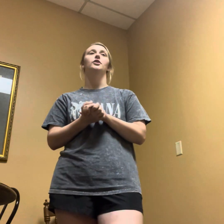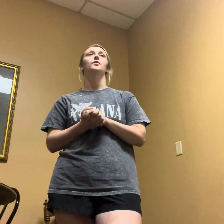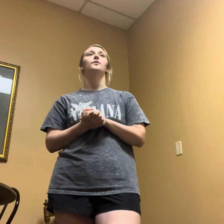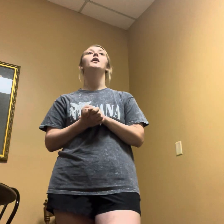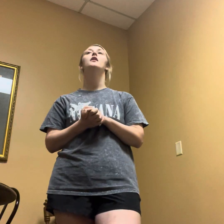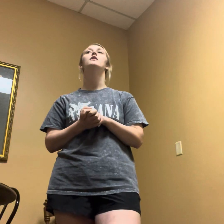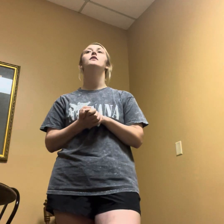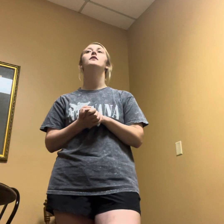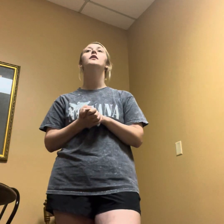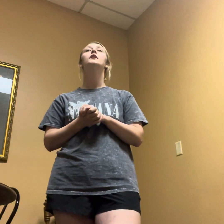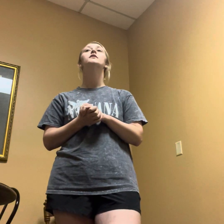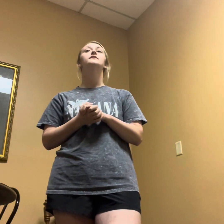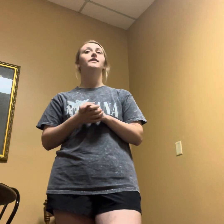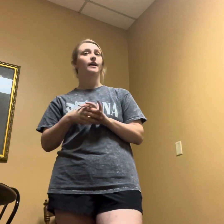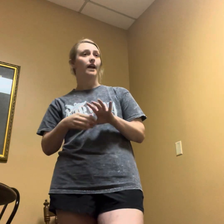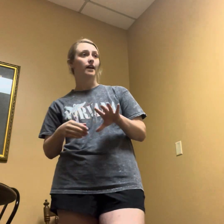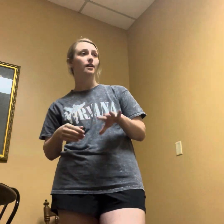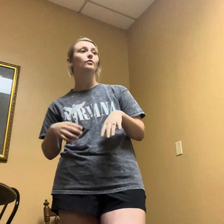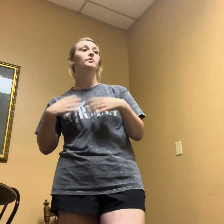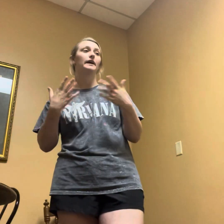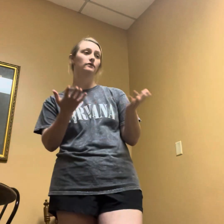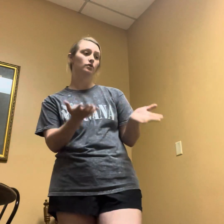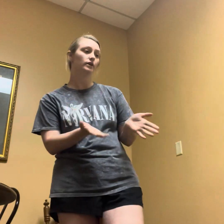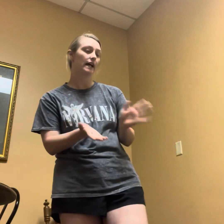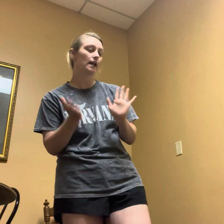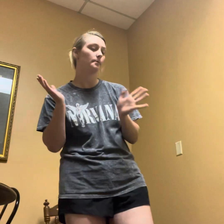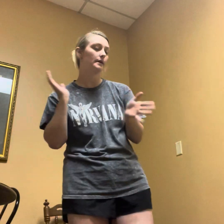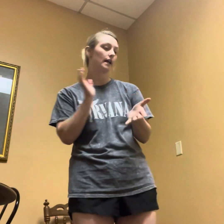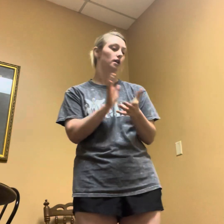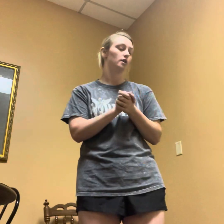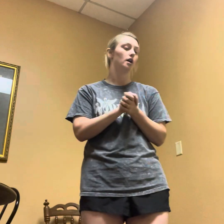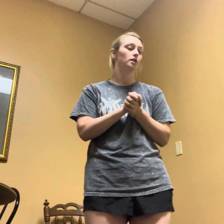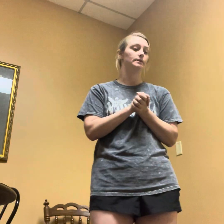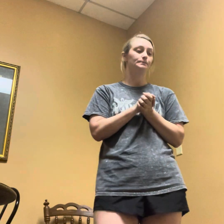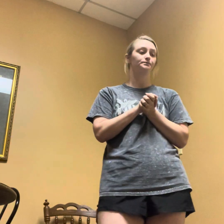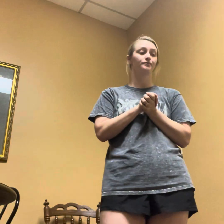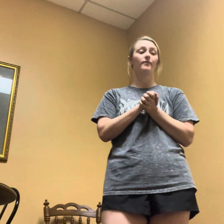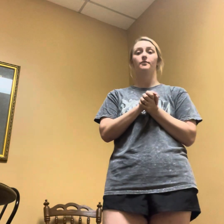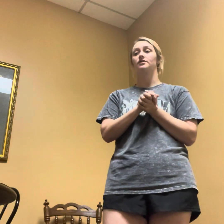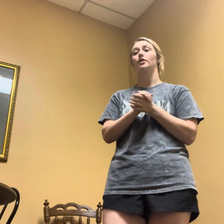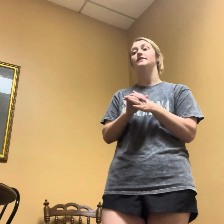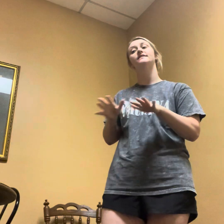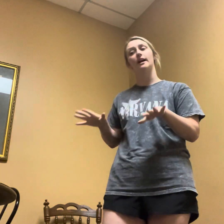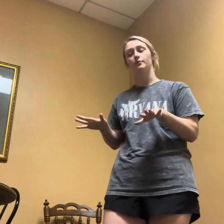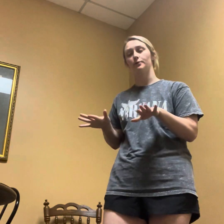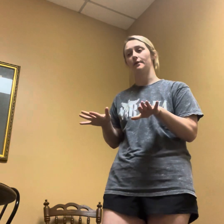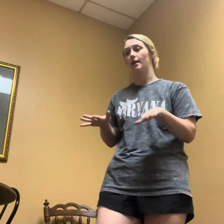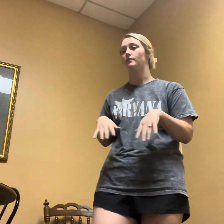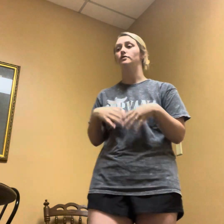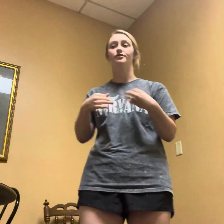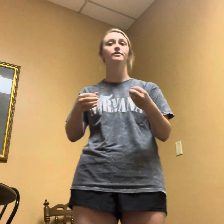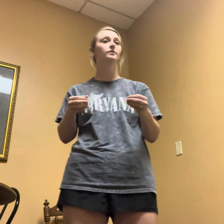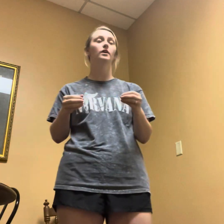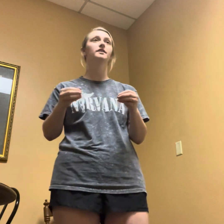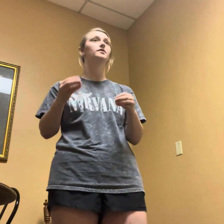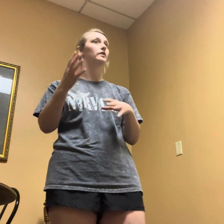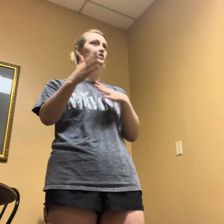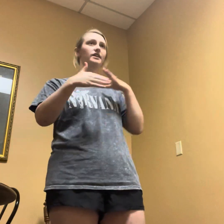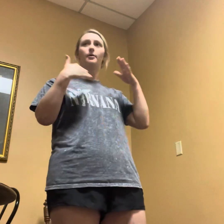So today we played a little game, and it was called the escape room game. And what you did was we just kept